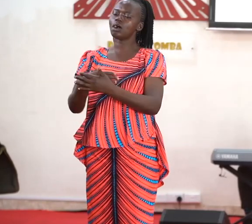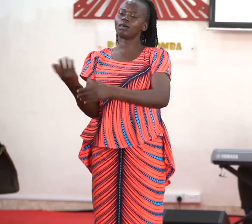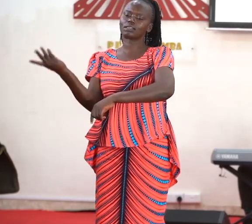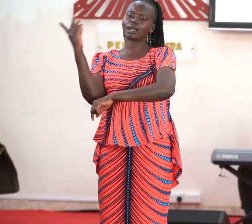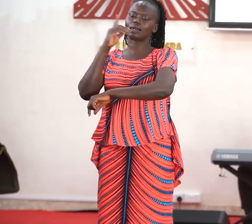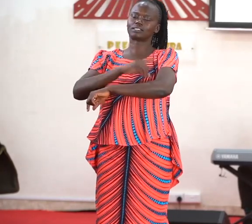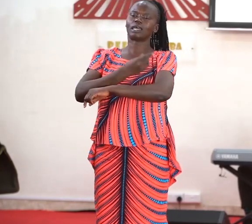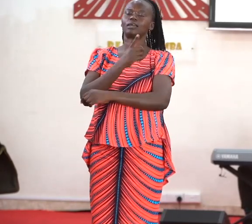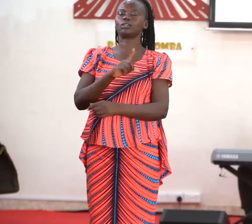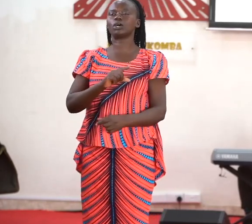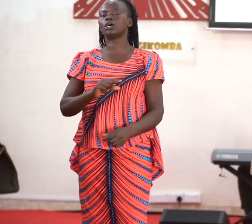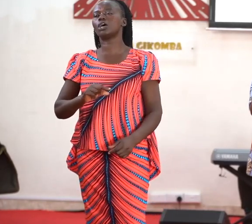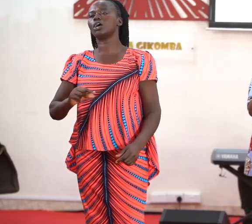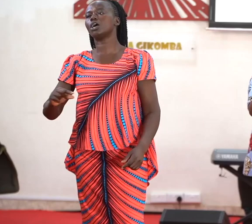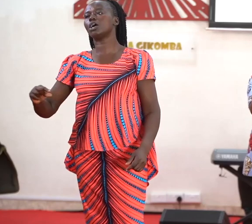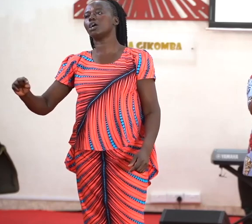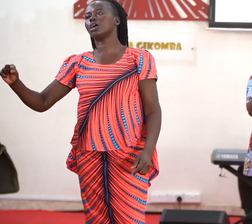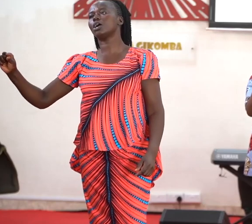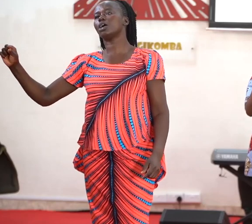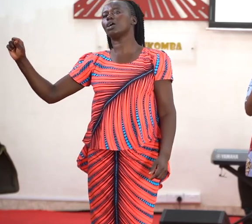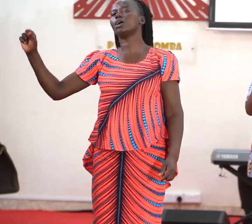Savior all the day